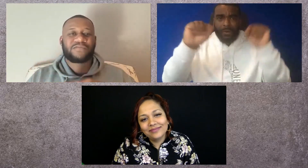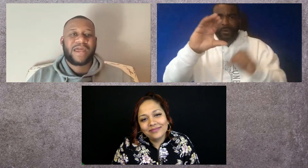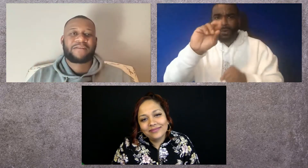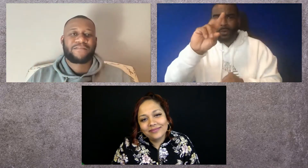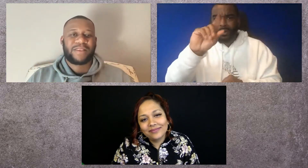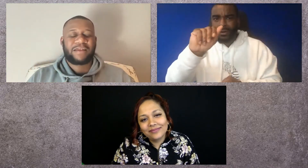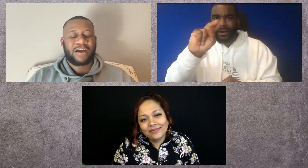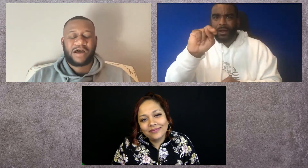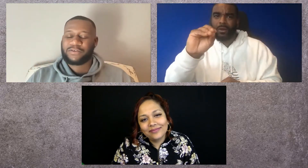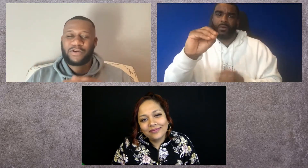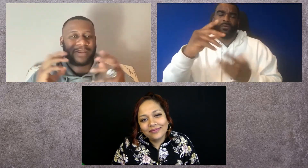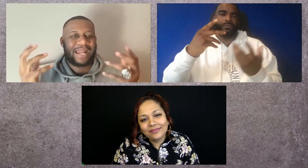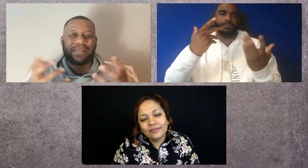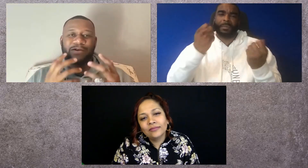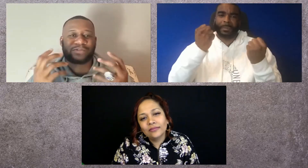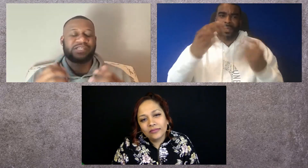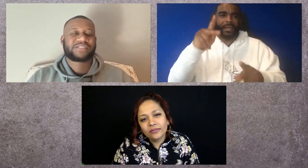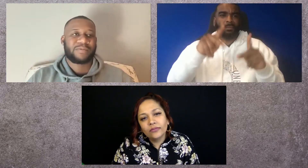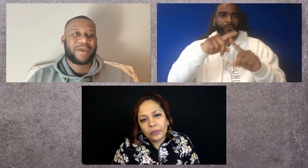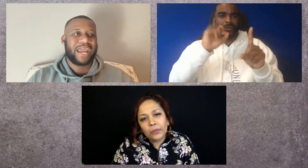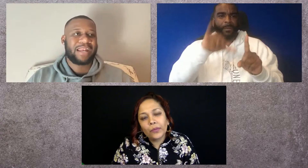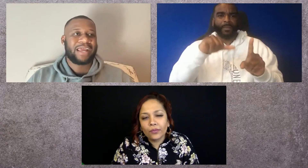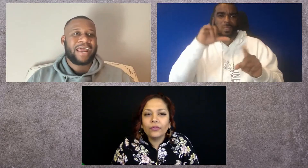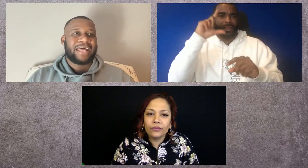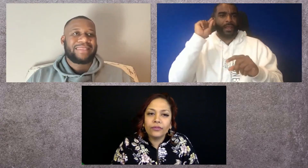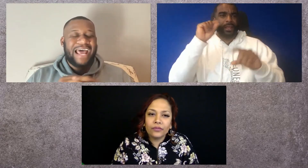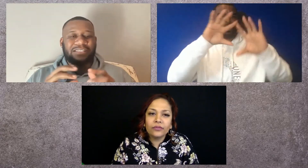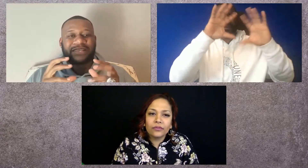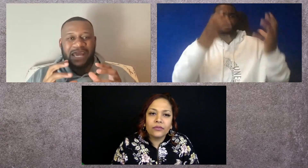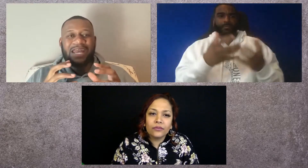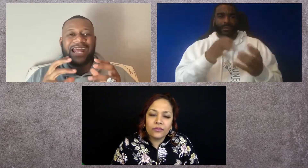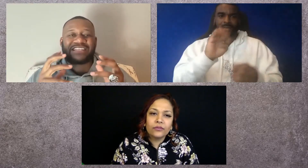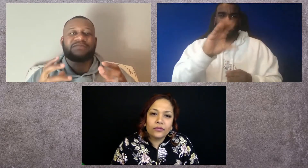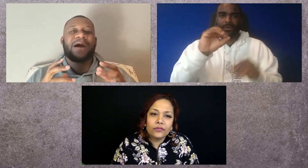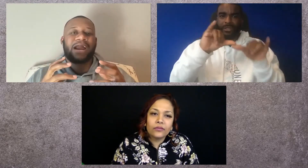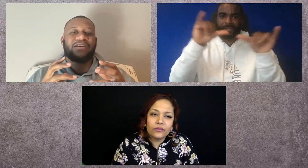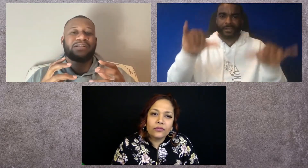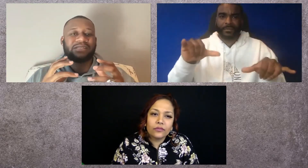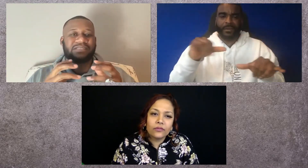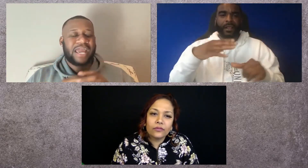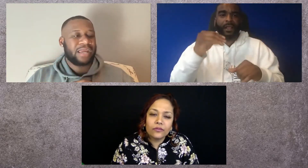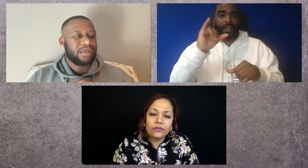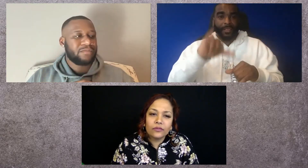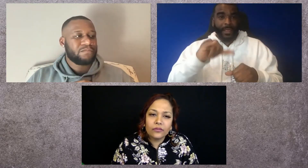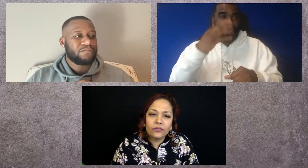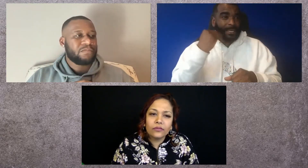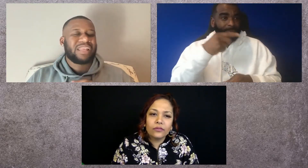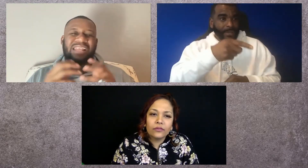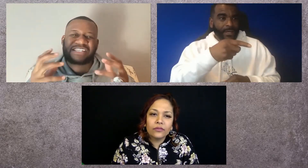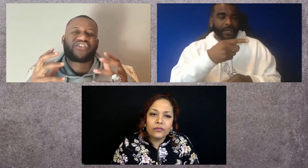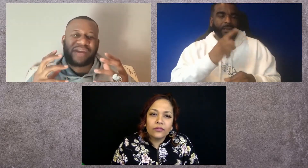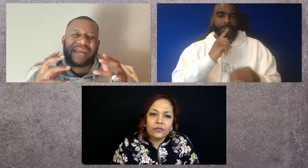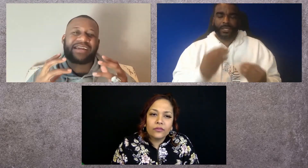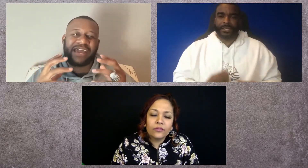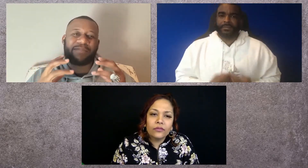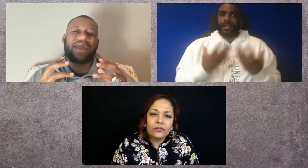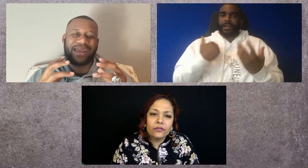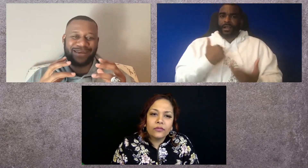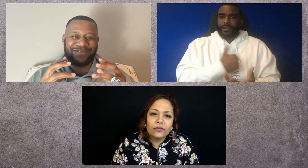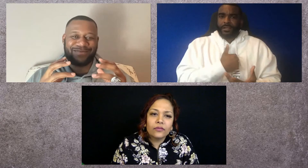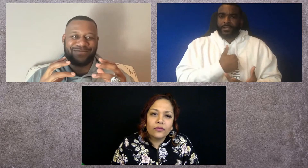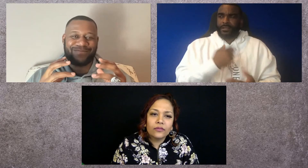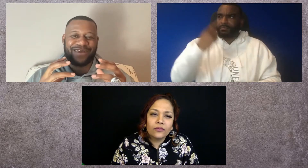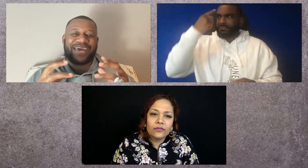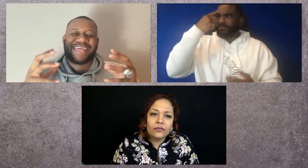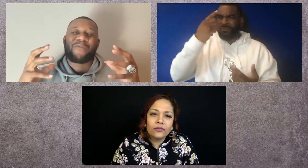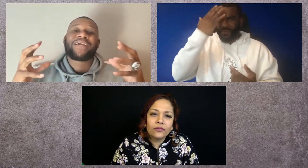of folks from that that ecosystem. And that then inspired us to say, let's create a